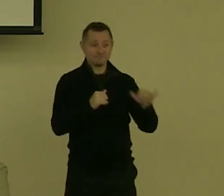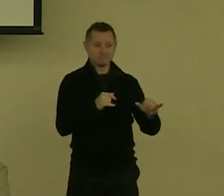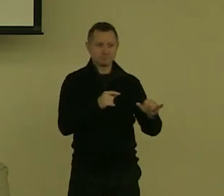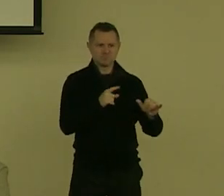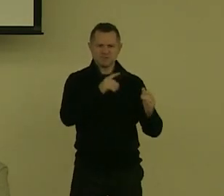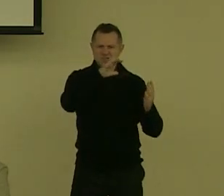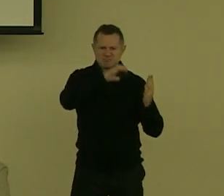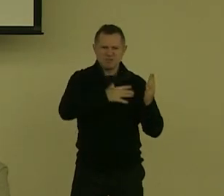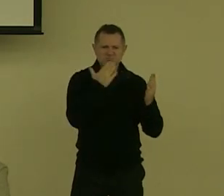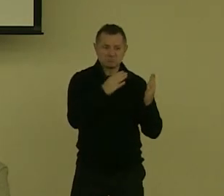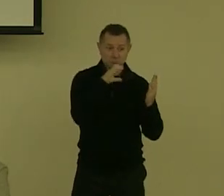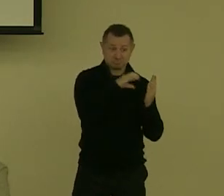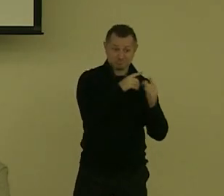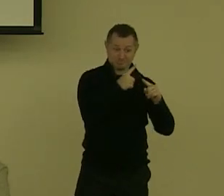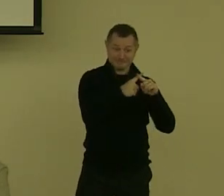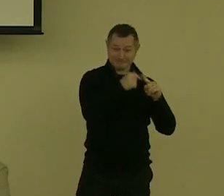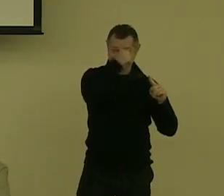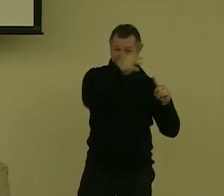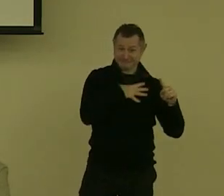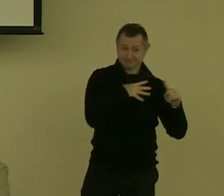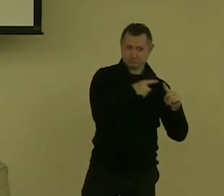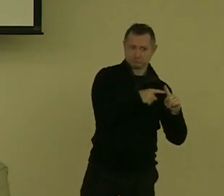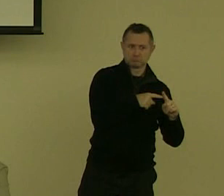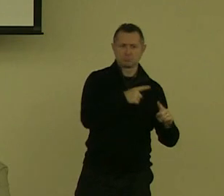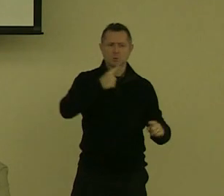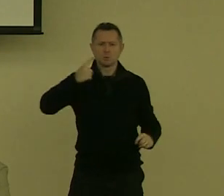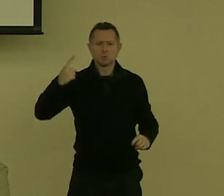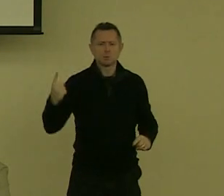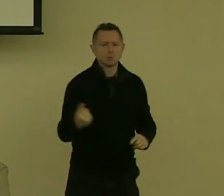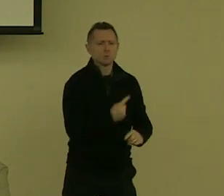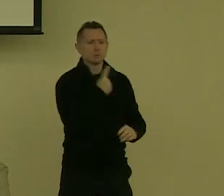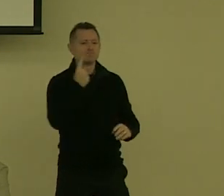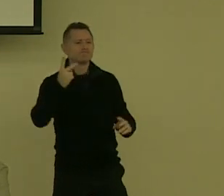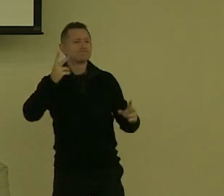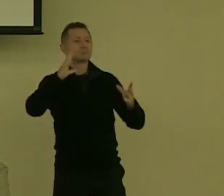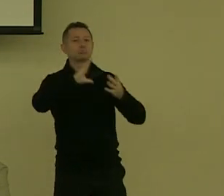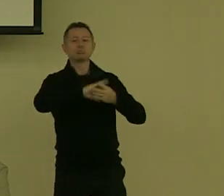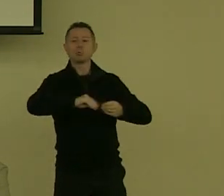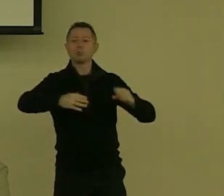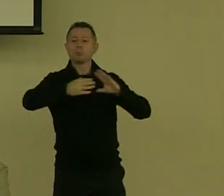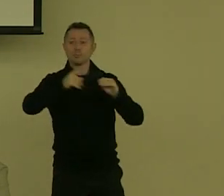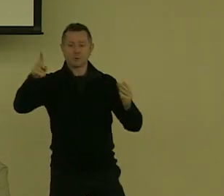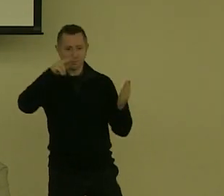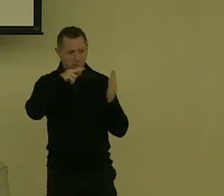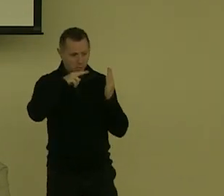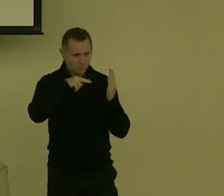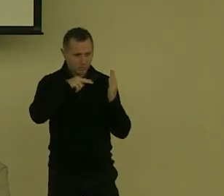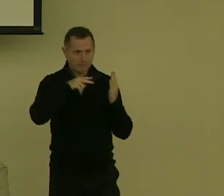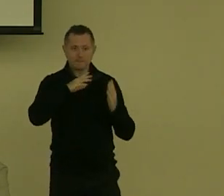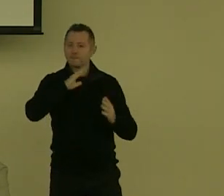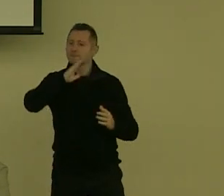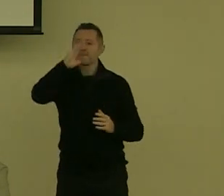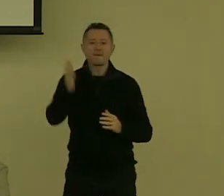story, and he was struggling because he always read comics for the story. Mm-hmm. And he never read it